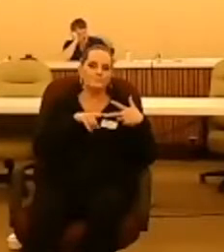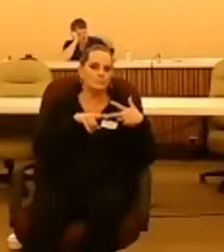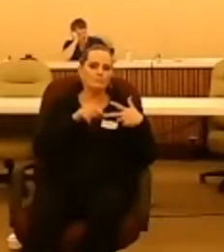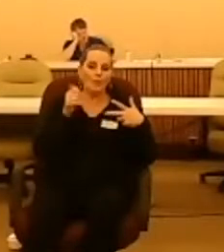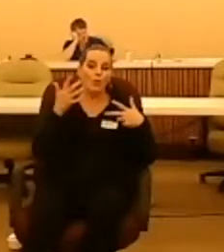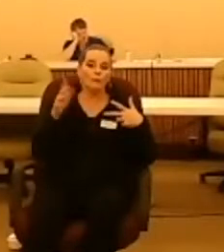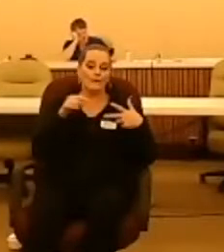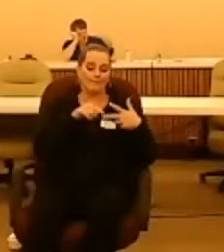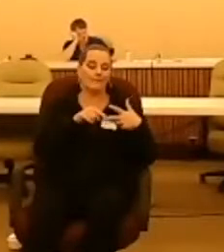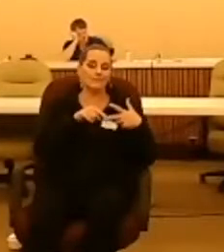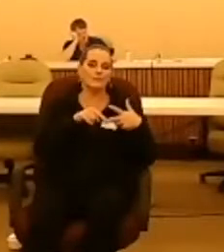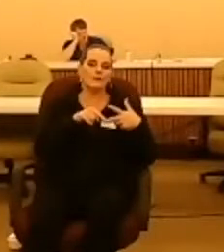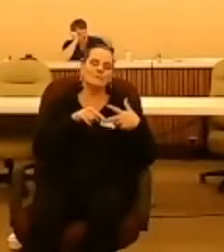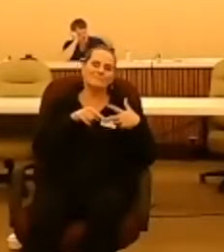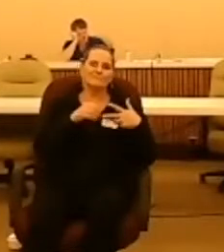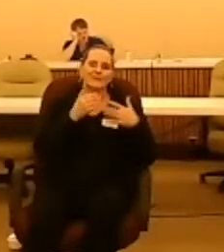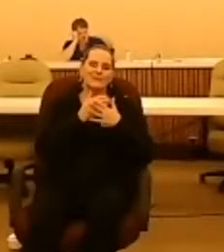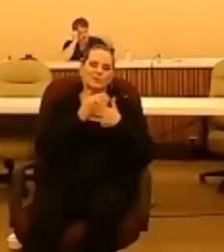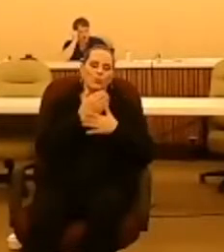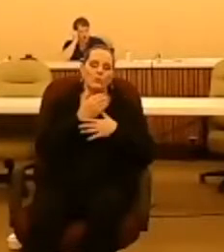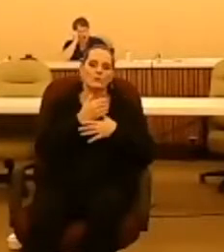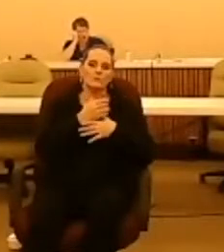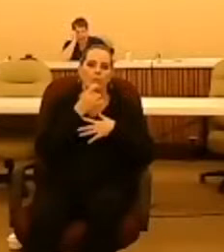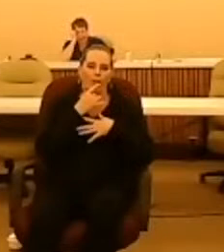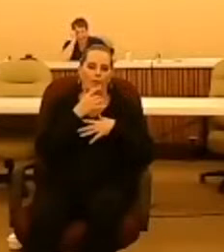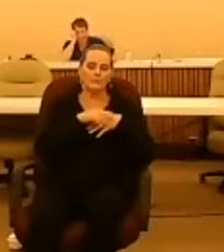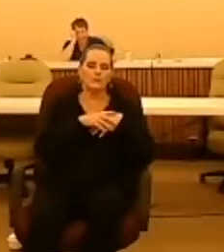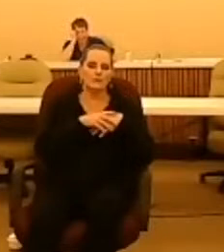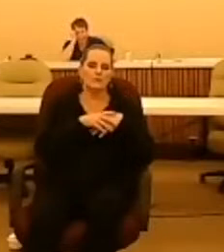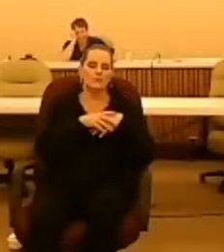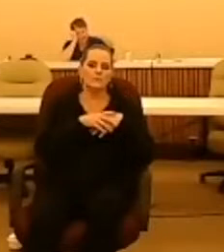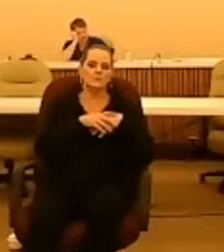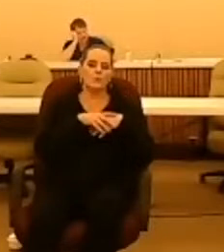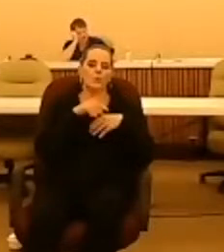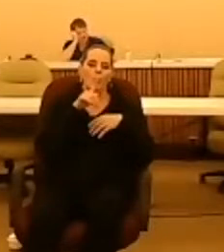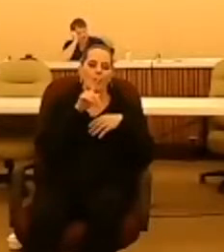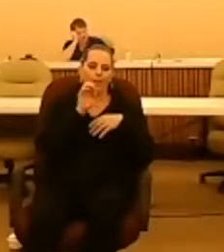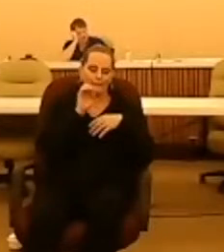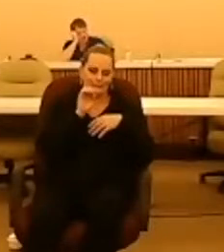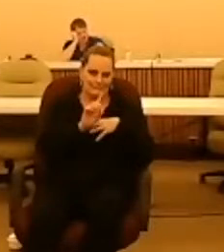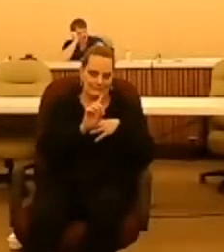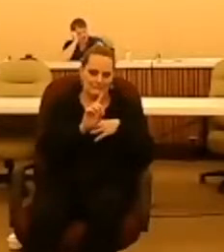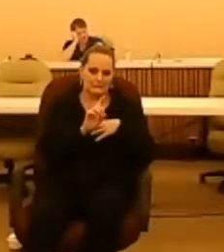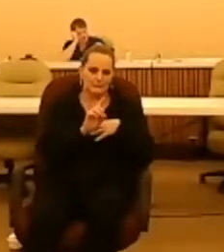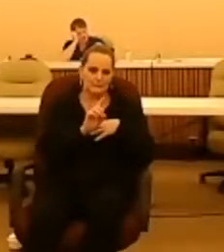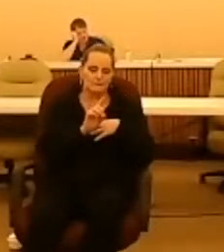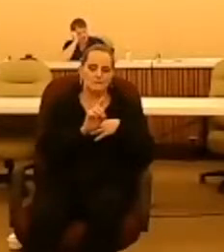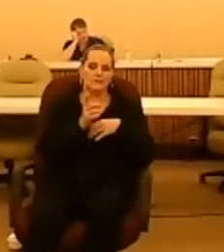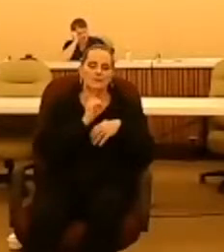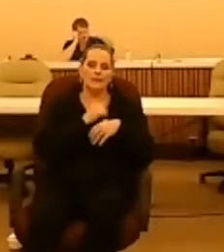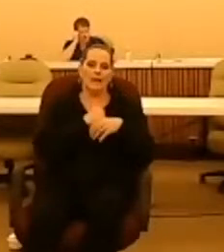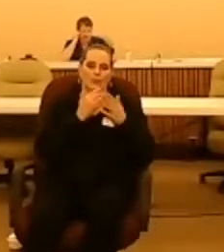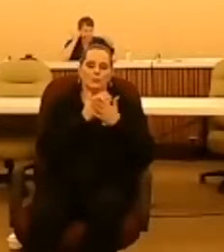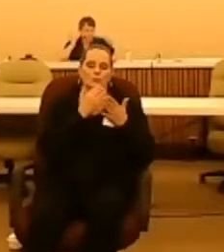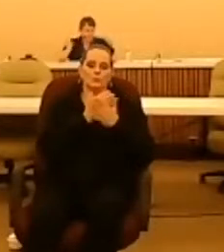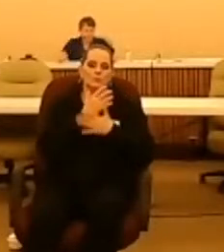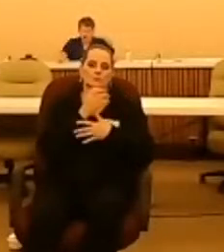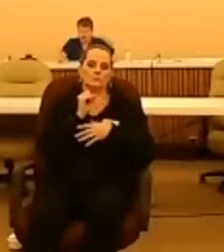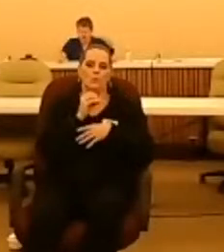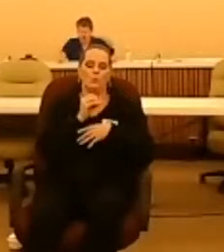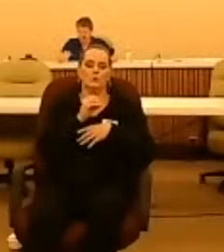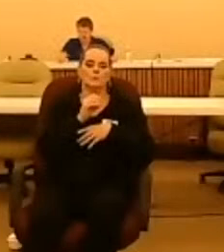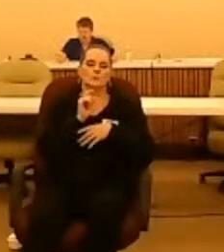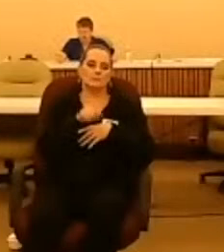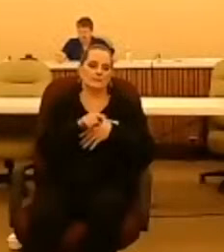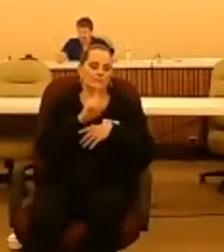already, it's a newer bulb, so it's already LED. our newer signal, so this